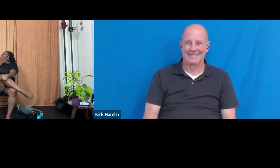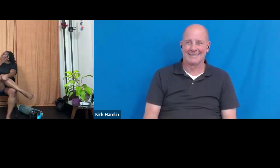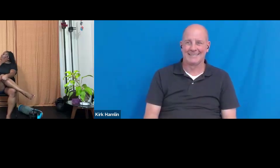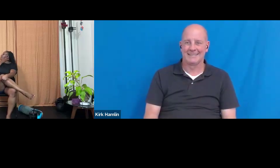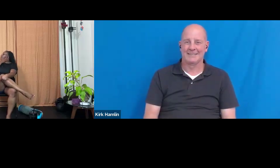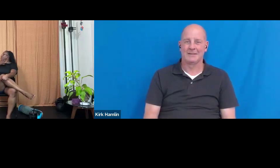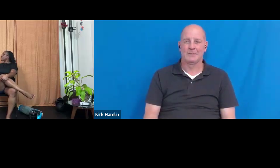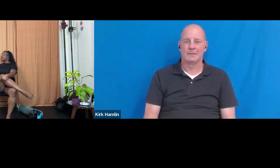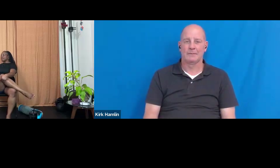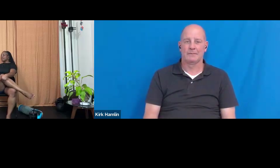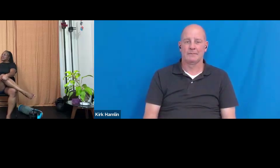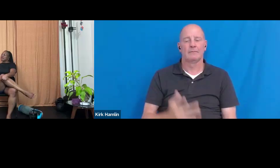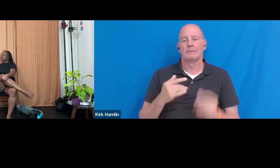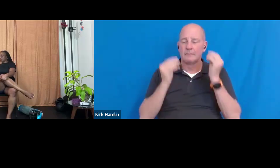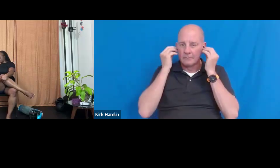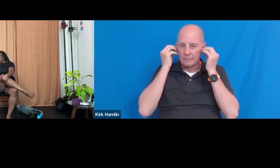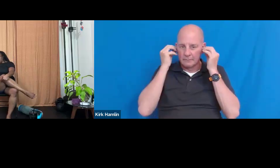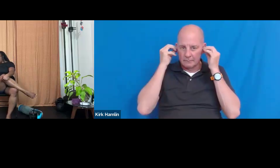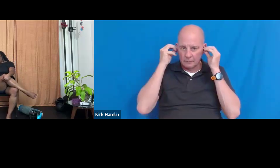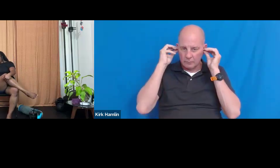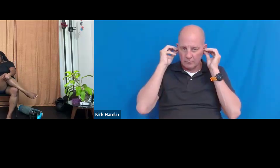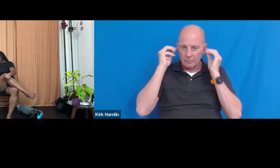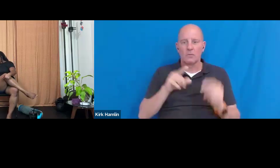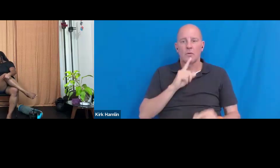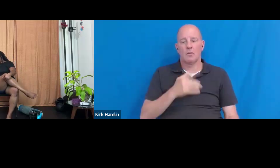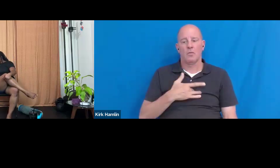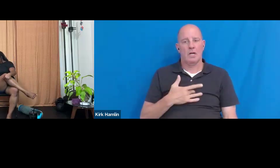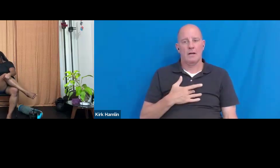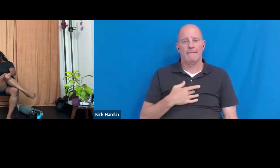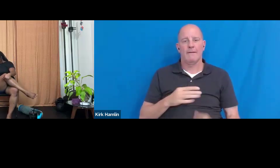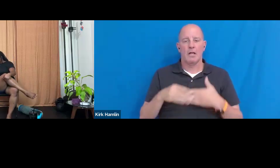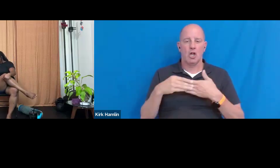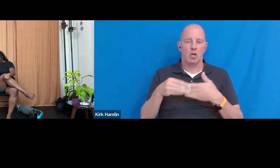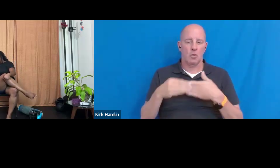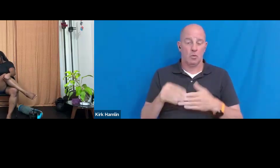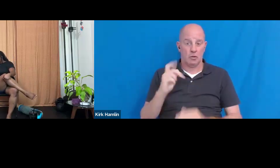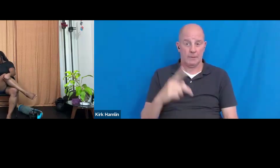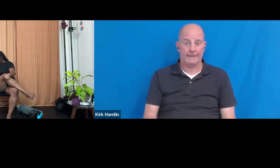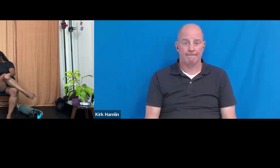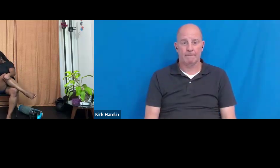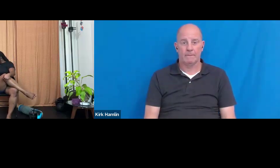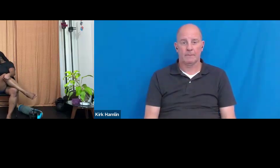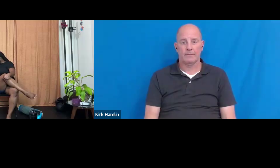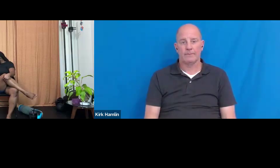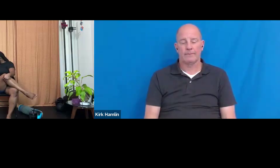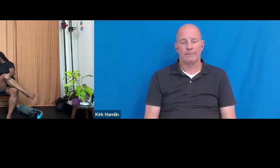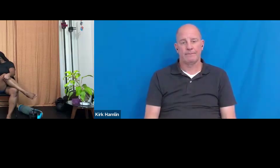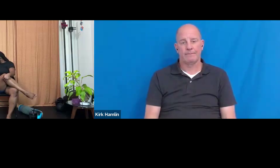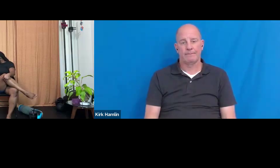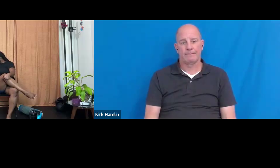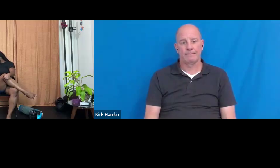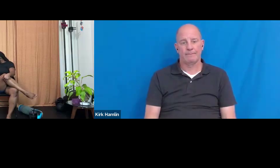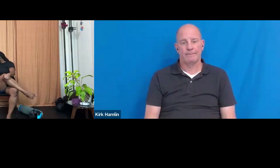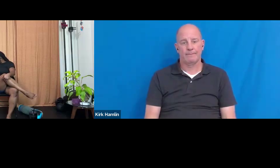tense. And for this kind of stretching, at least, we don't want that. That would be no bueno.